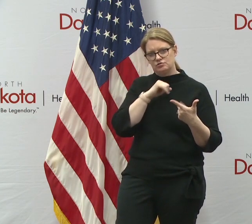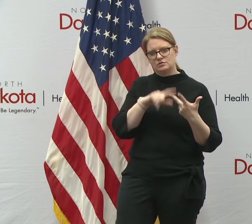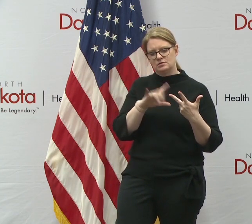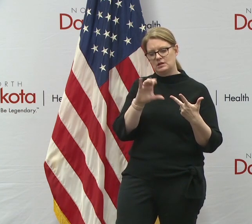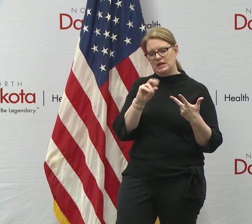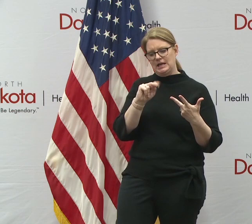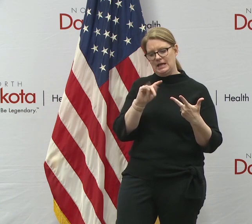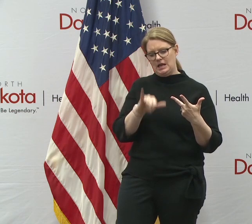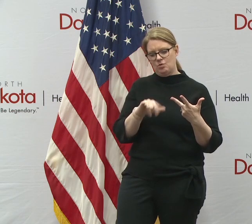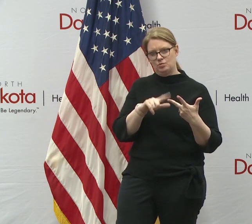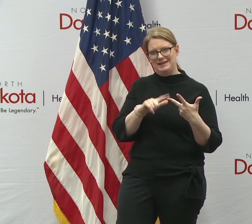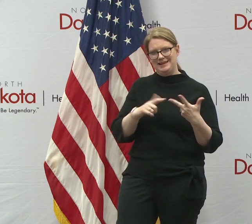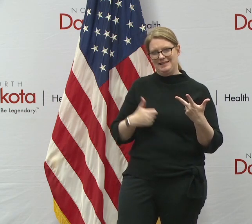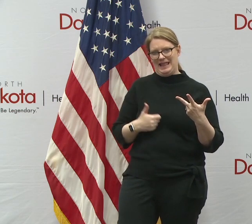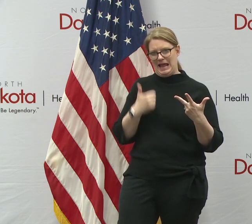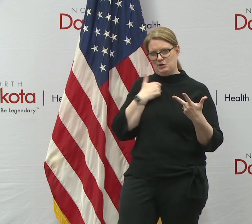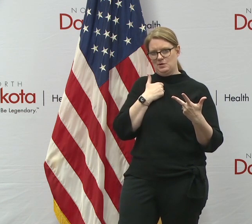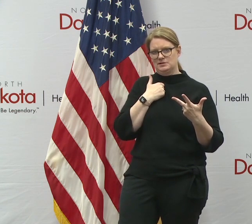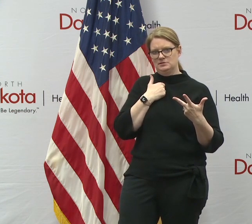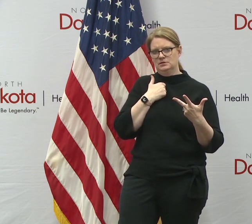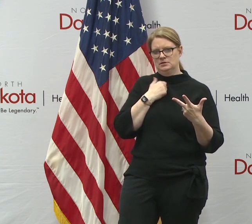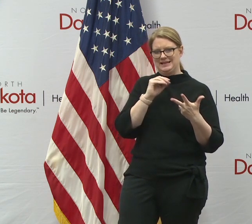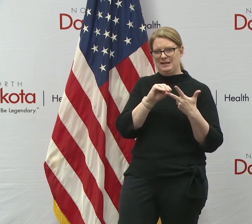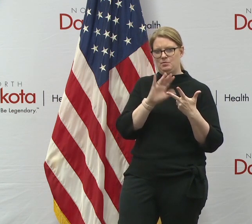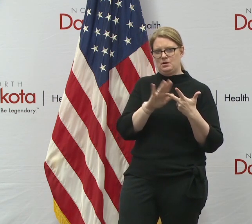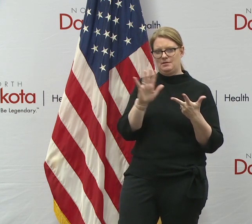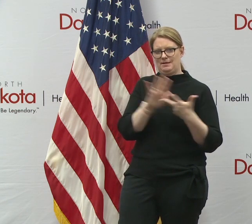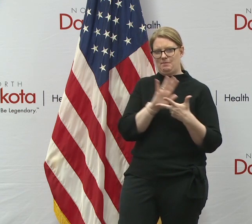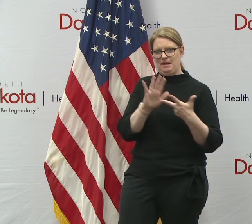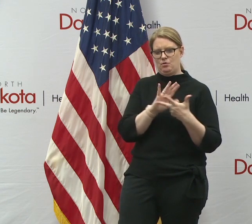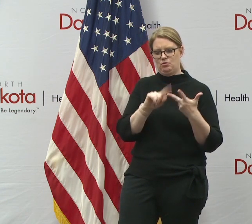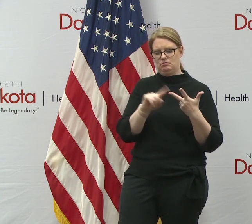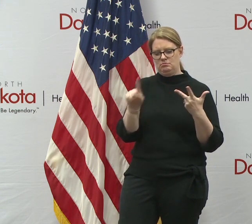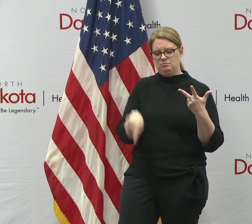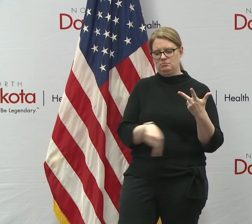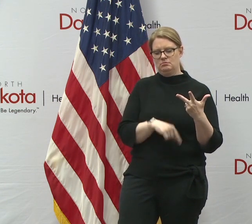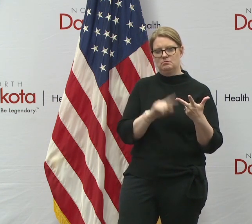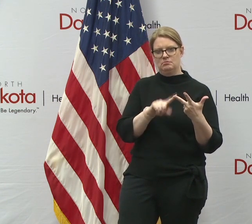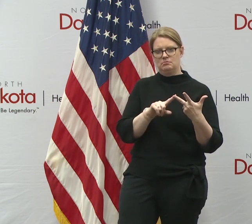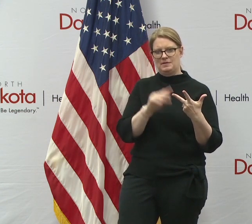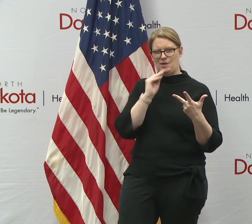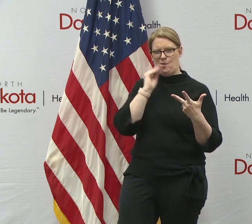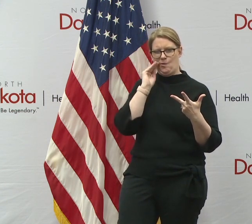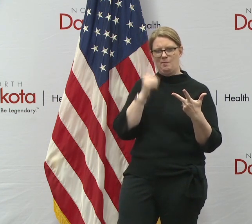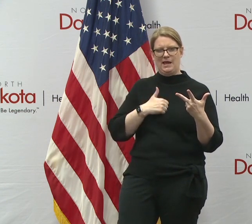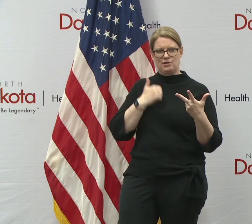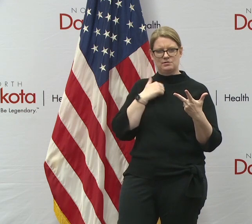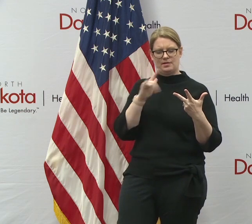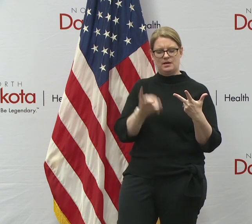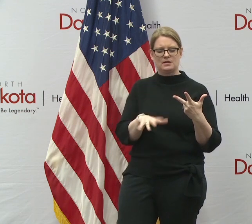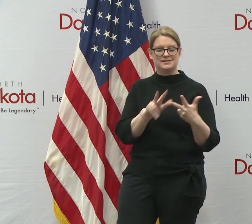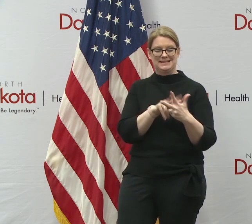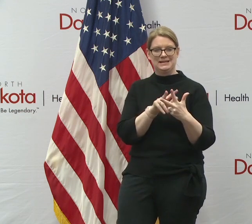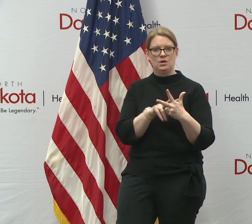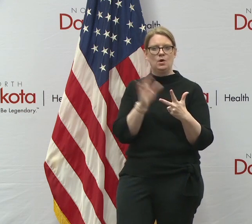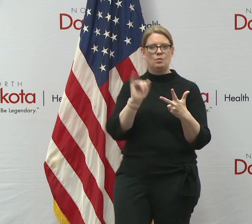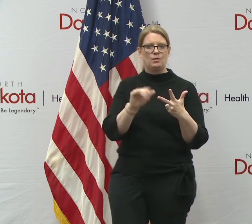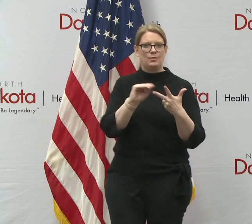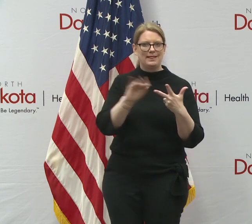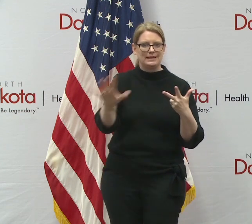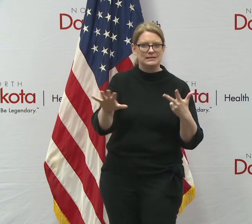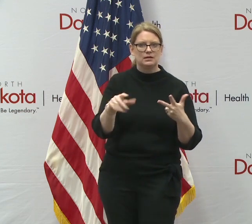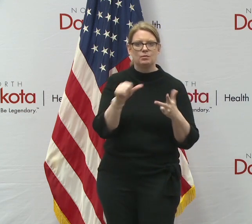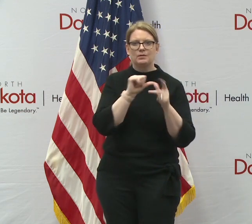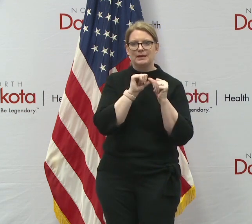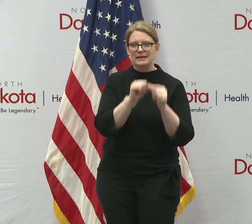age, and the address that they listed on that they listed as their home address on the test. And we're going to continue